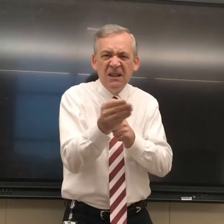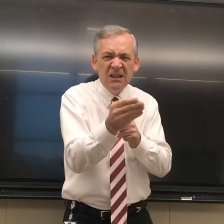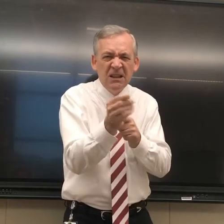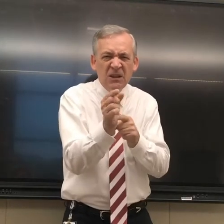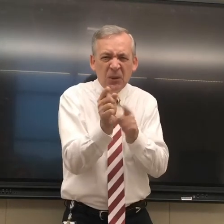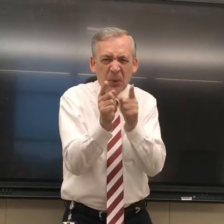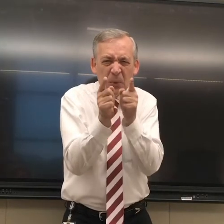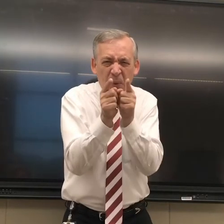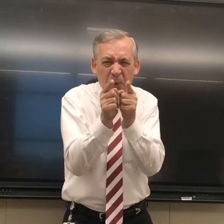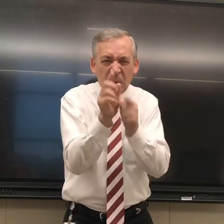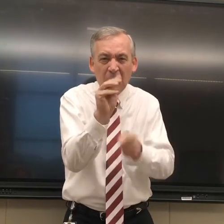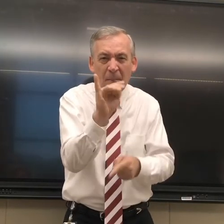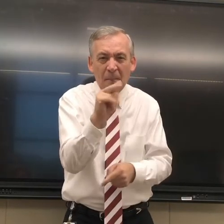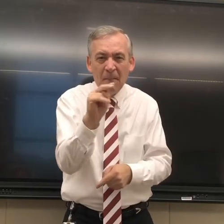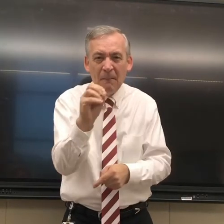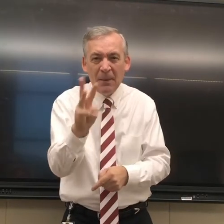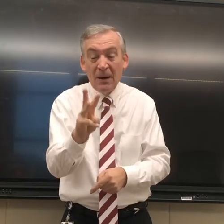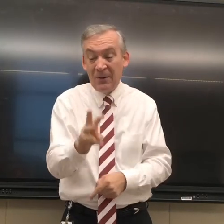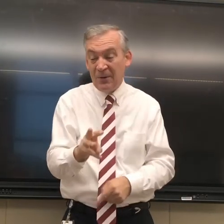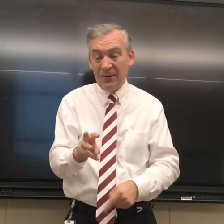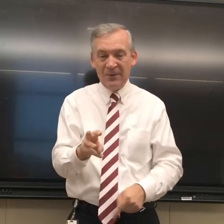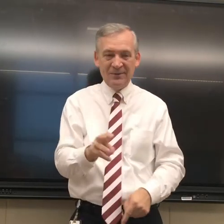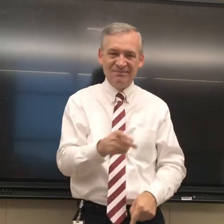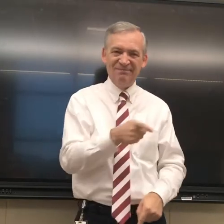while Joey laughed uproariously.